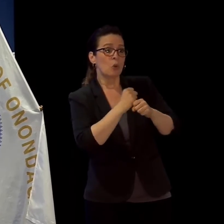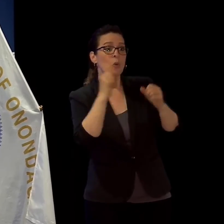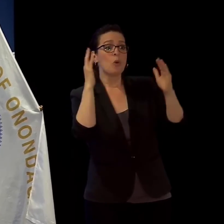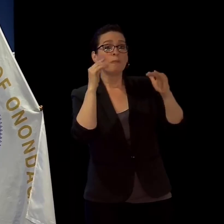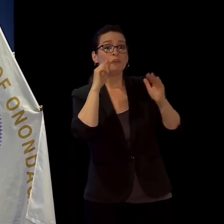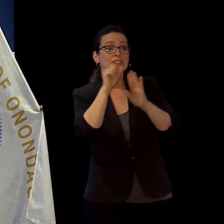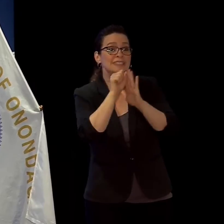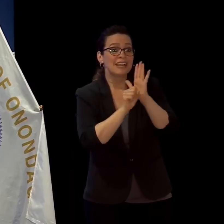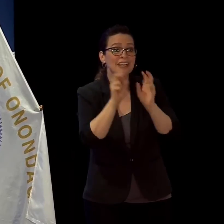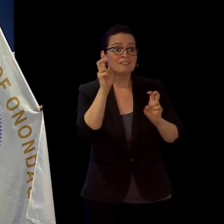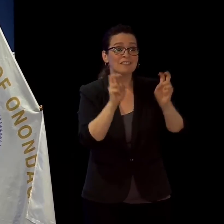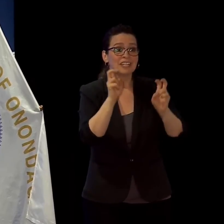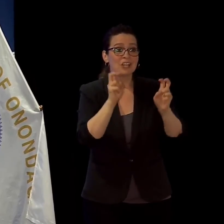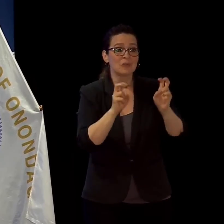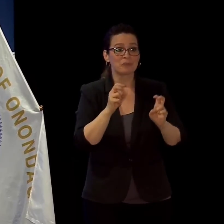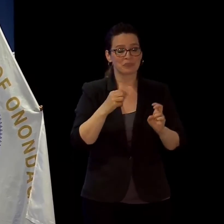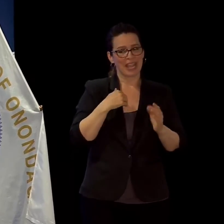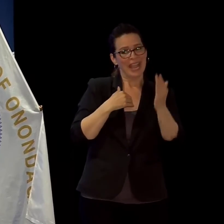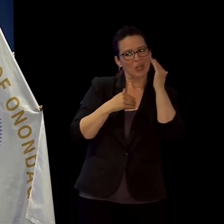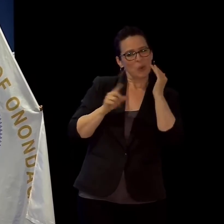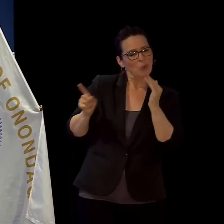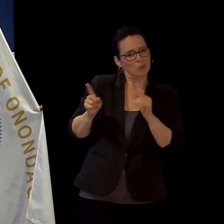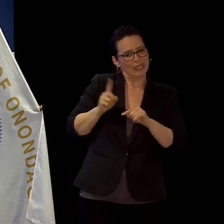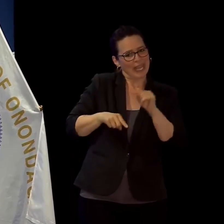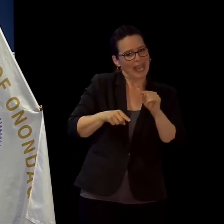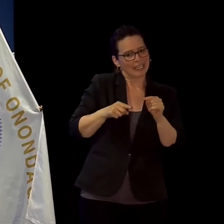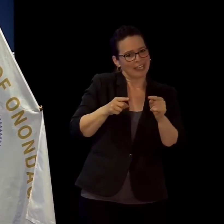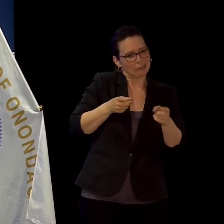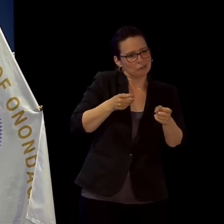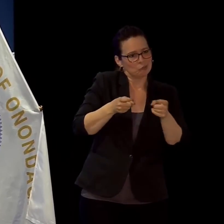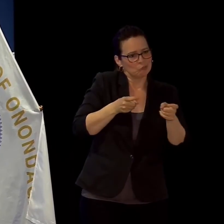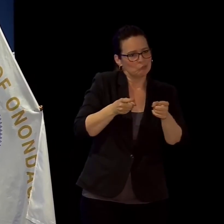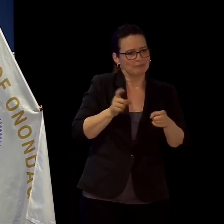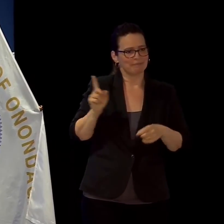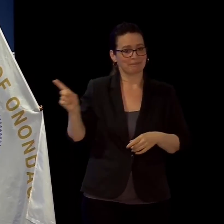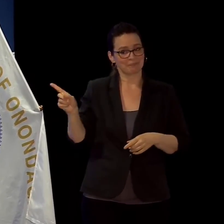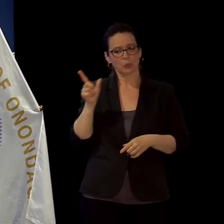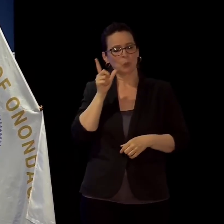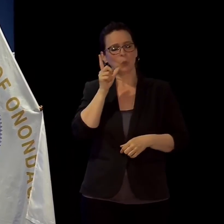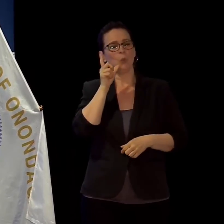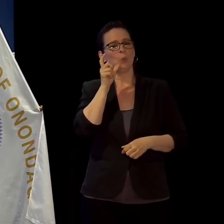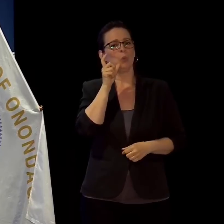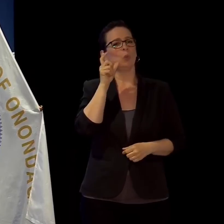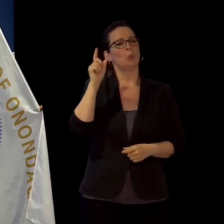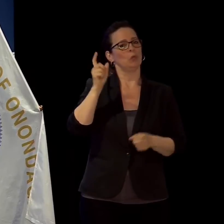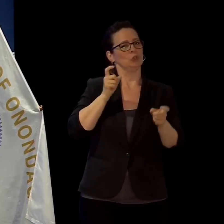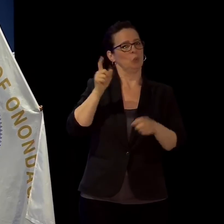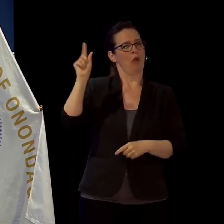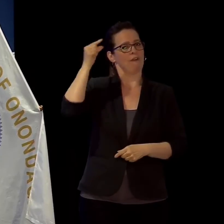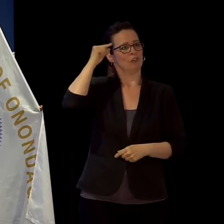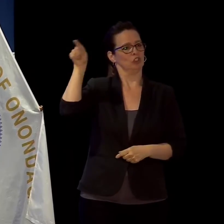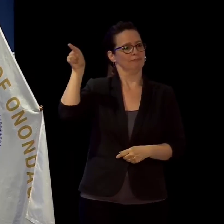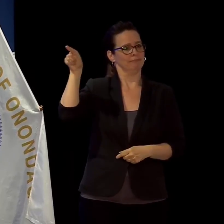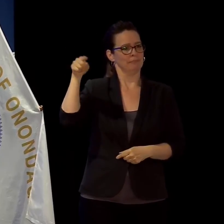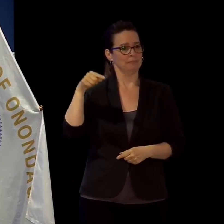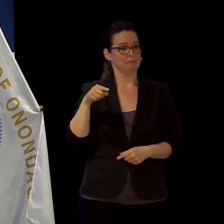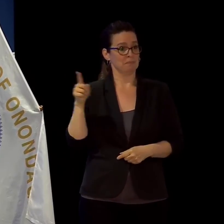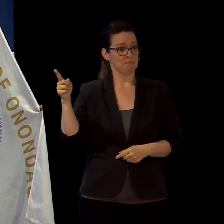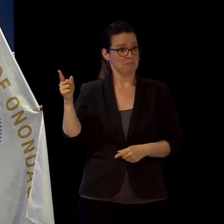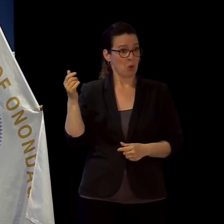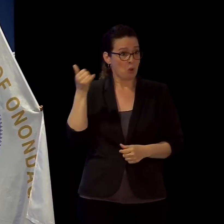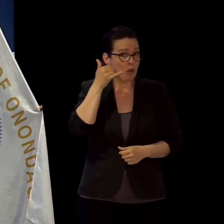control it. It's this, literally the state's fairgrounds, and the governor, that is his call. He takes your phone calls. Yeah. Look, they love me some